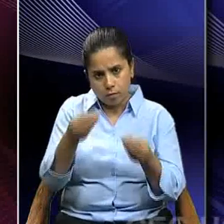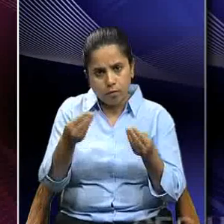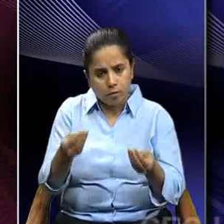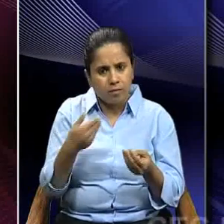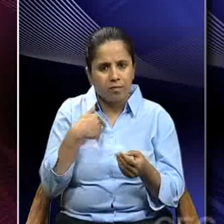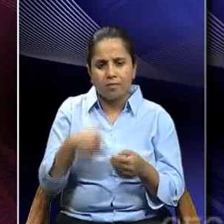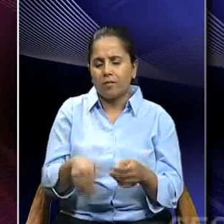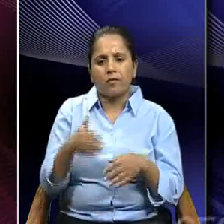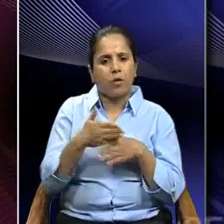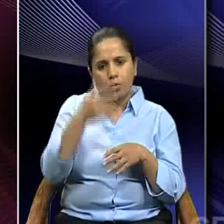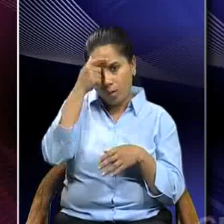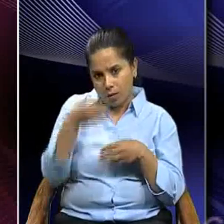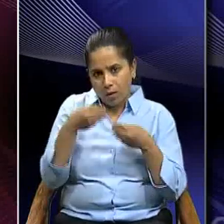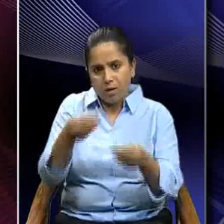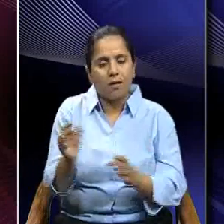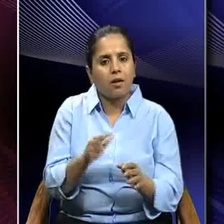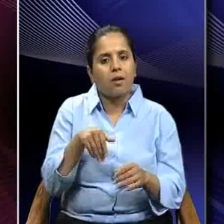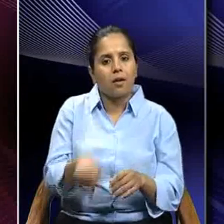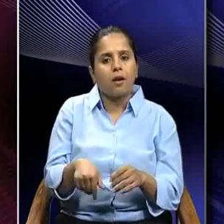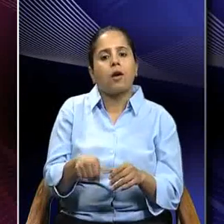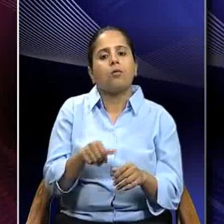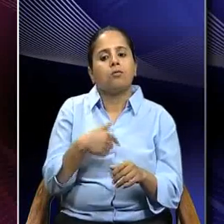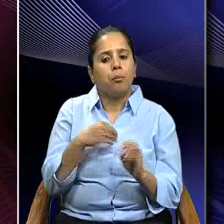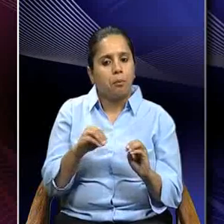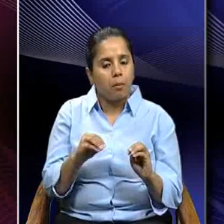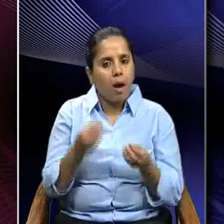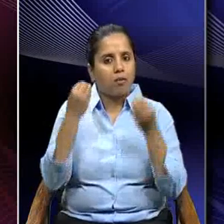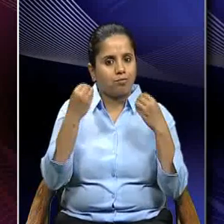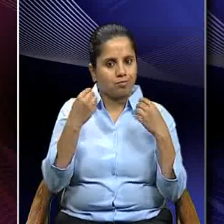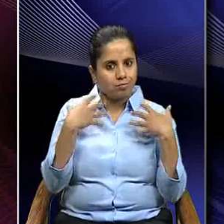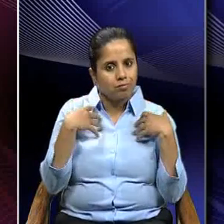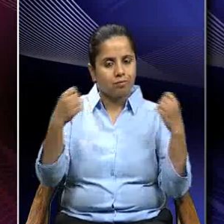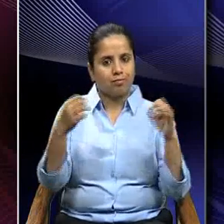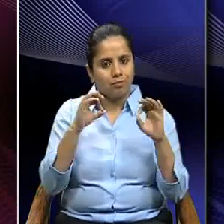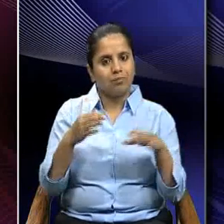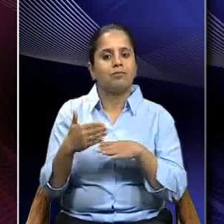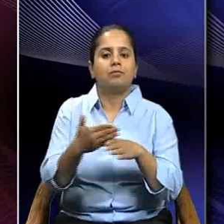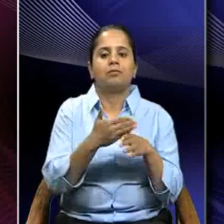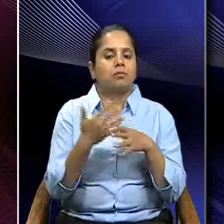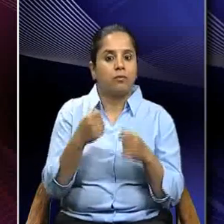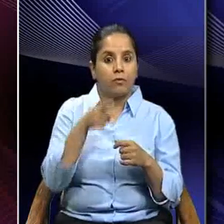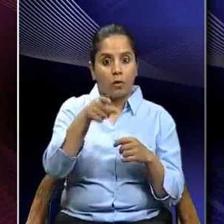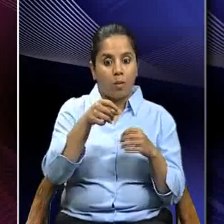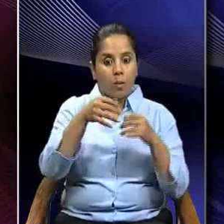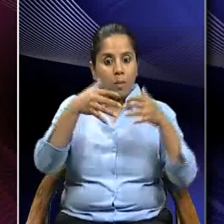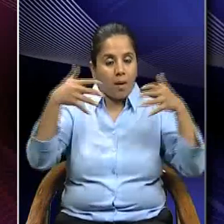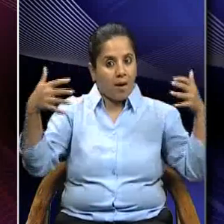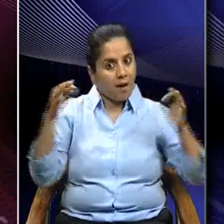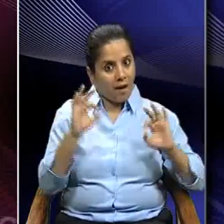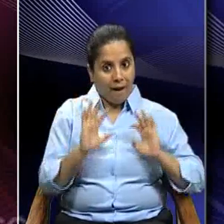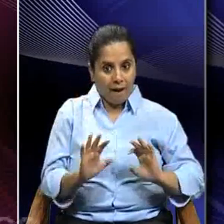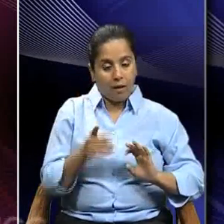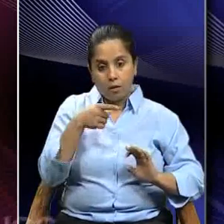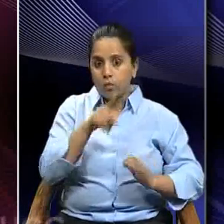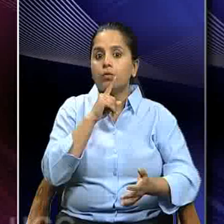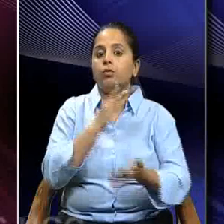here to share the problem, we are here to share the prosperity. And once you are prospering, you have to ensure